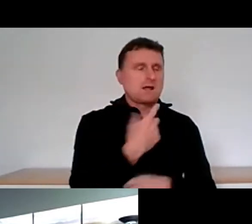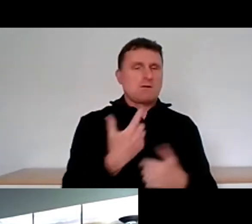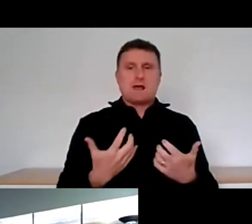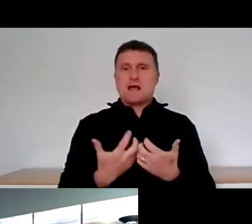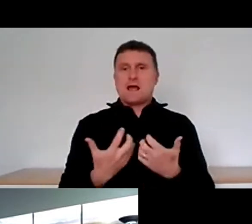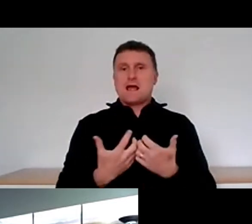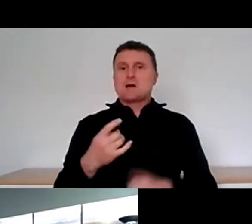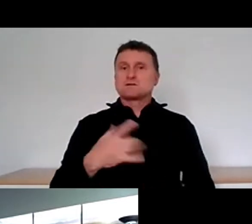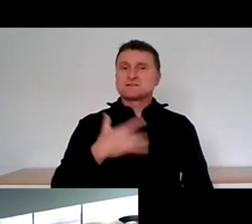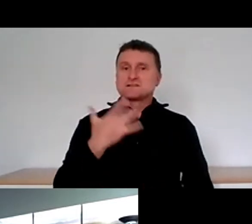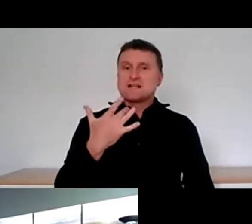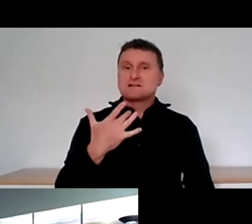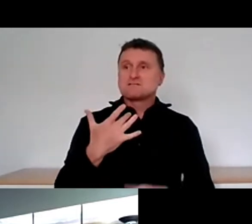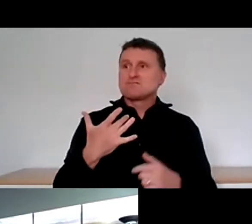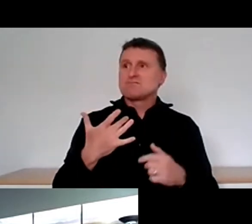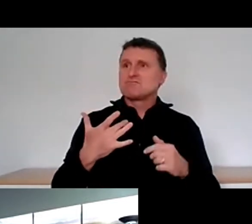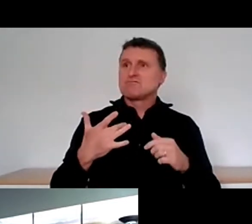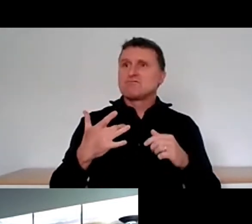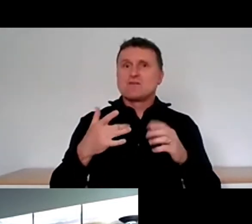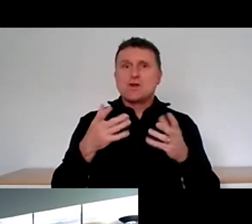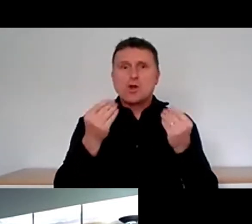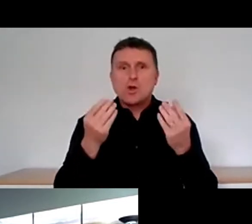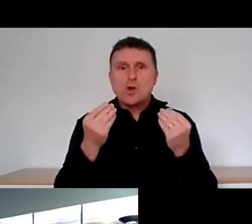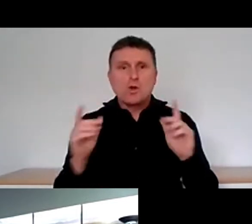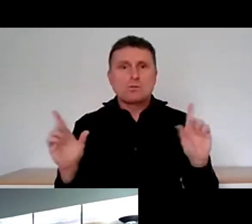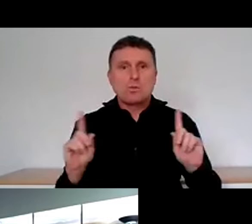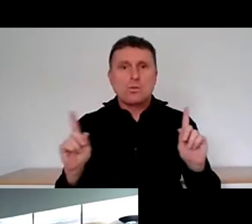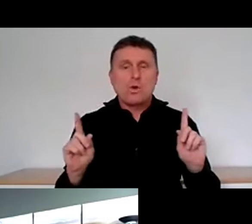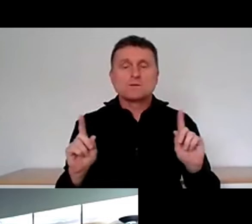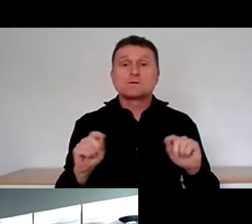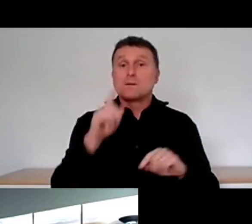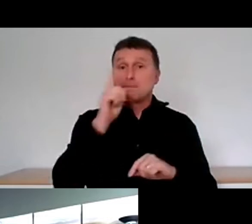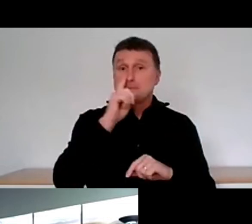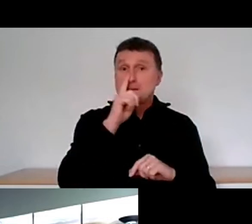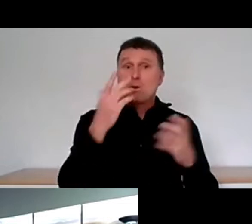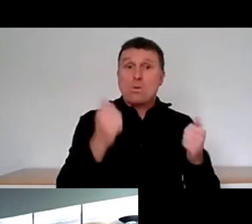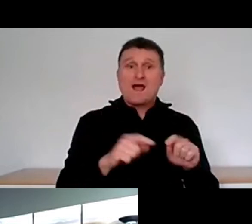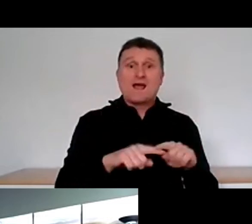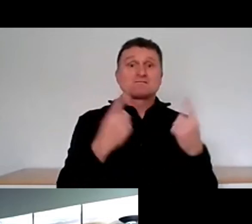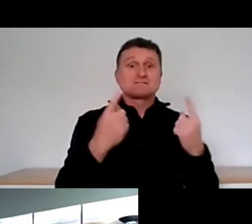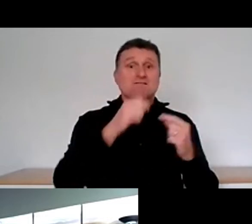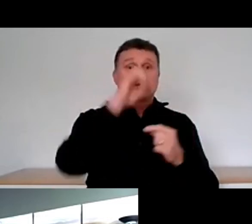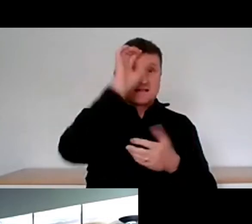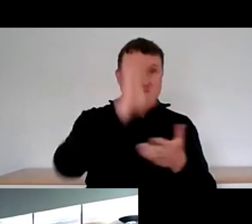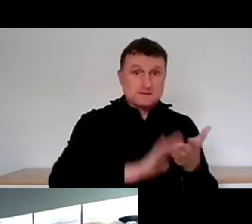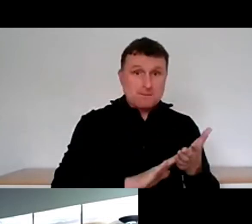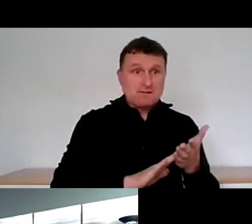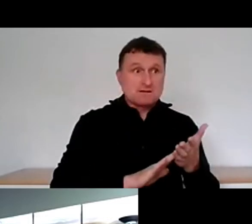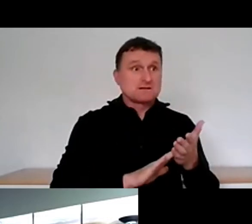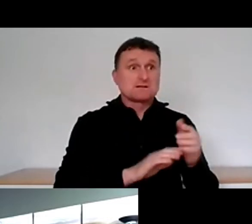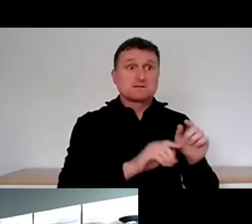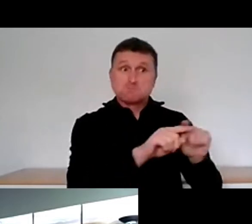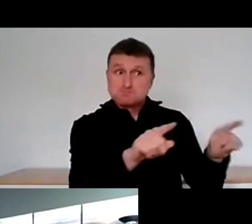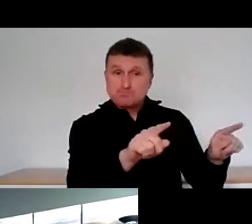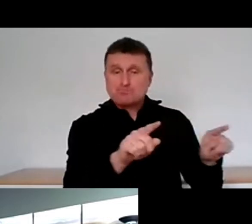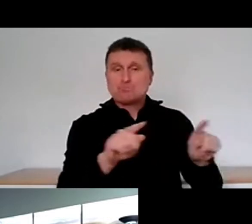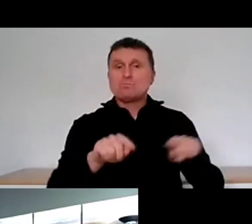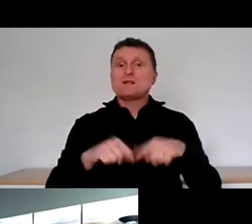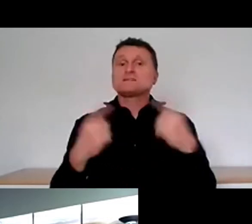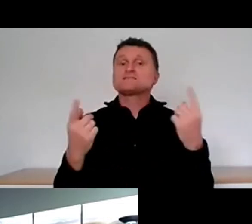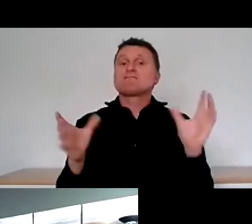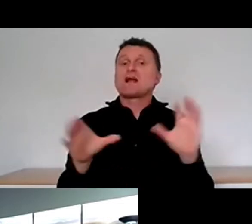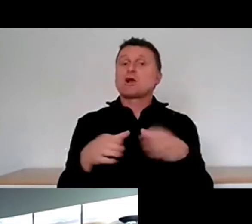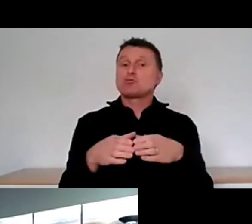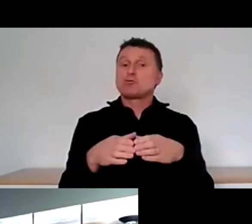across New Zealand, and then we have different people with different, within different groups having really negative experiences every